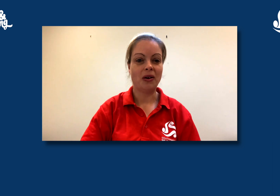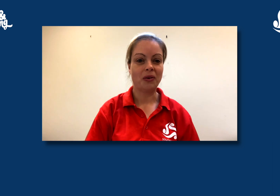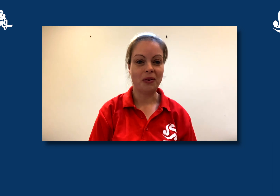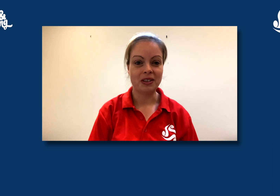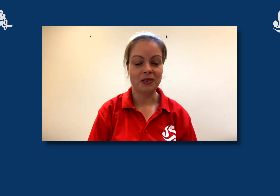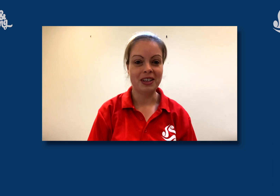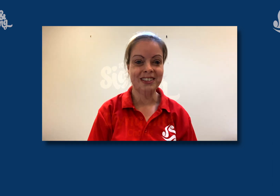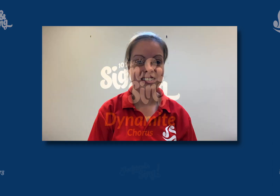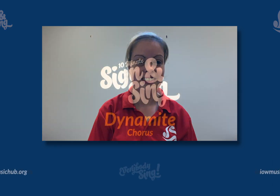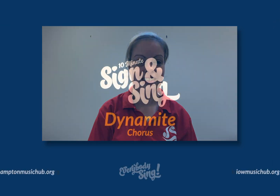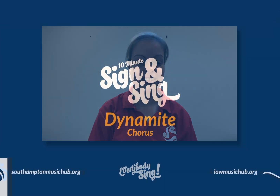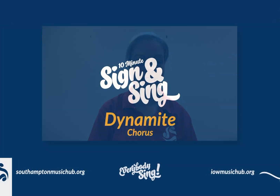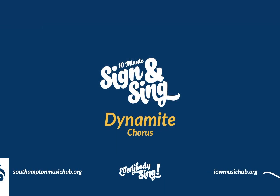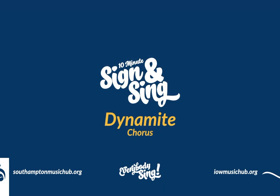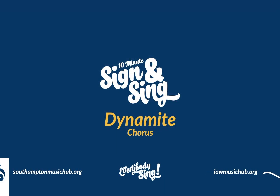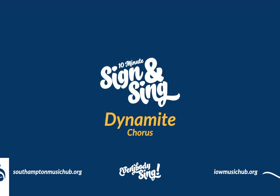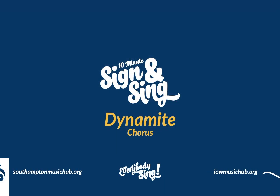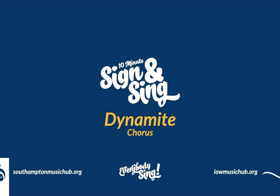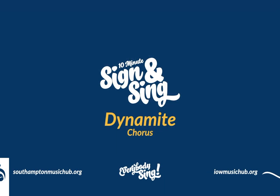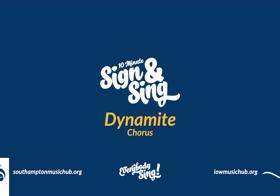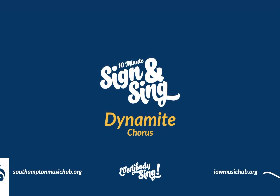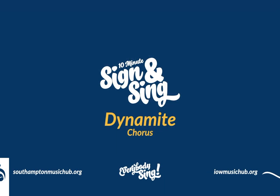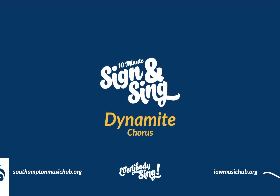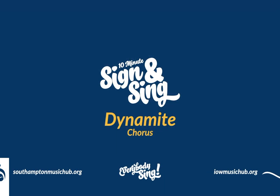That's the whole chorus for you.